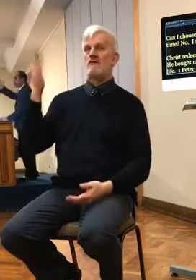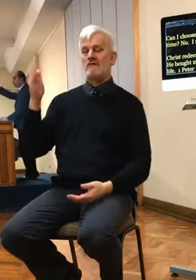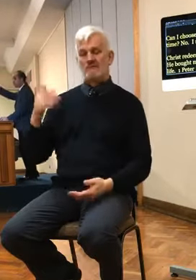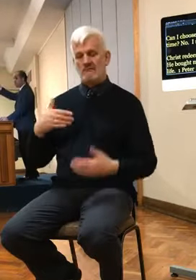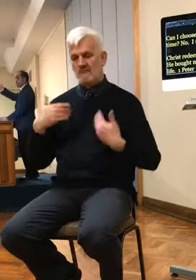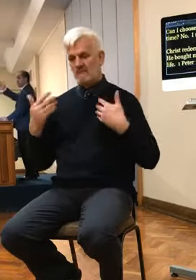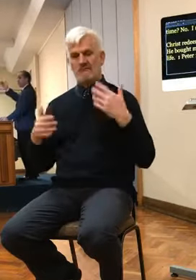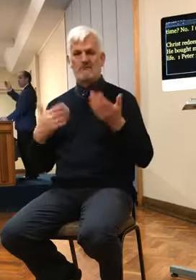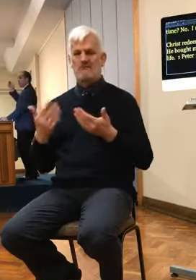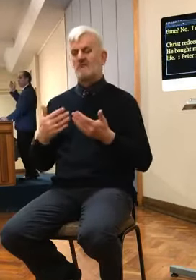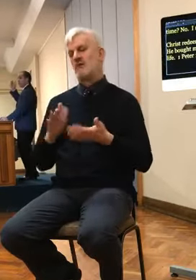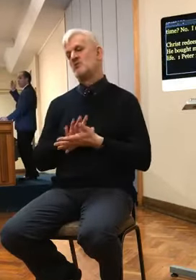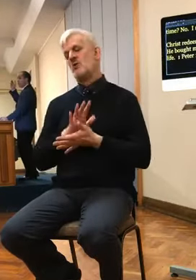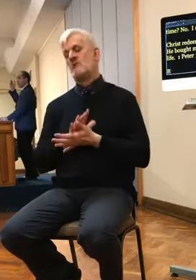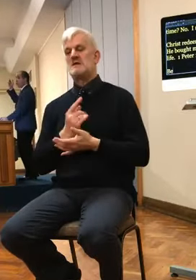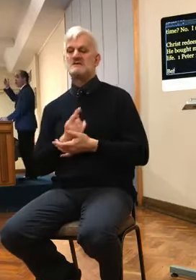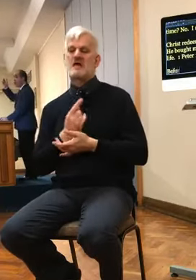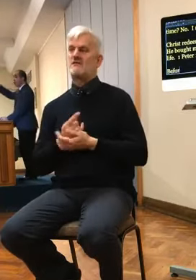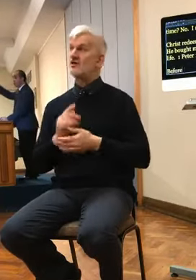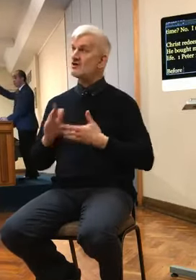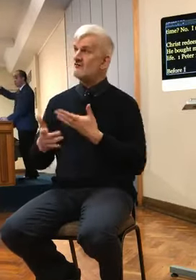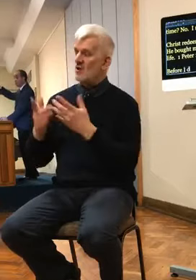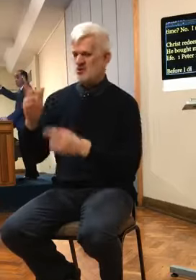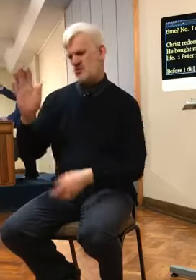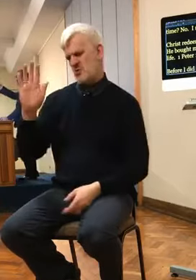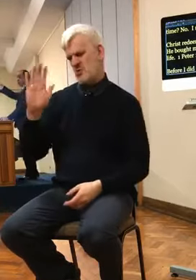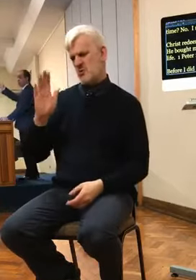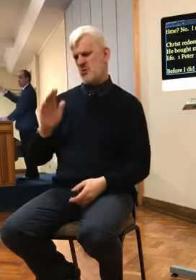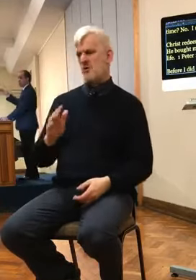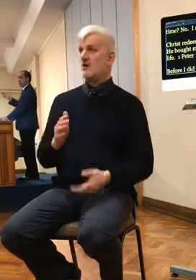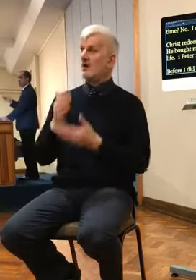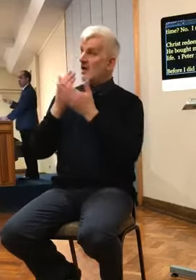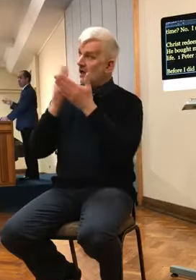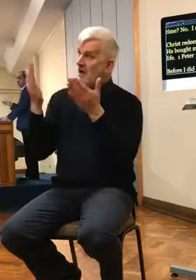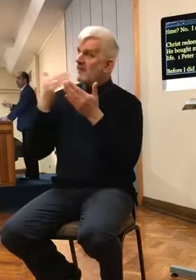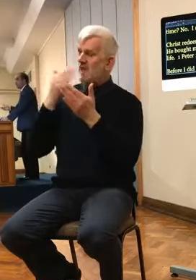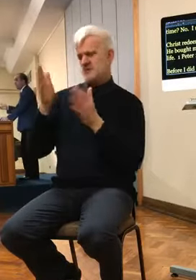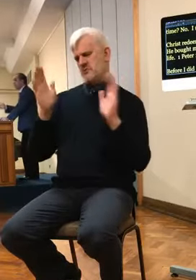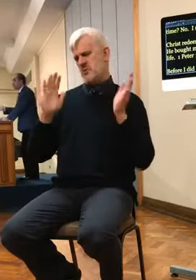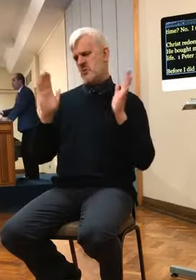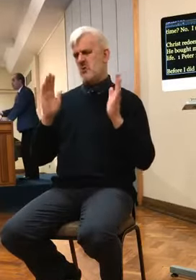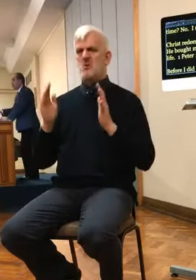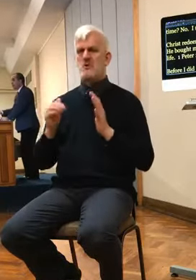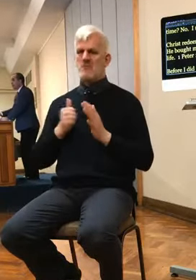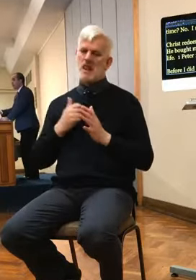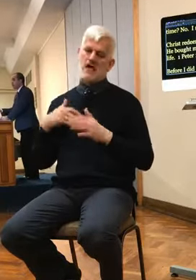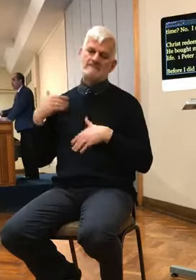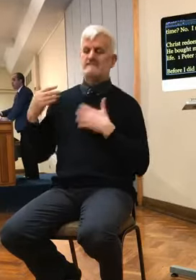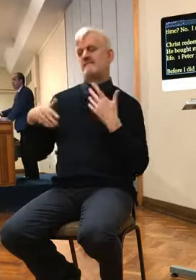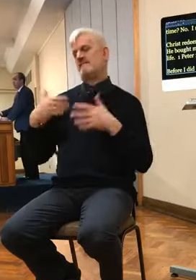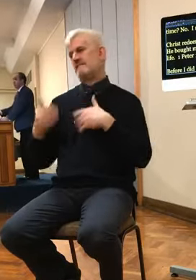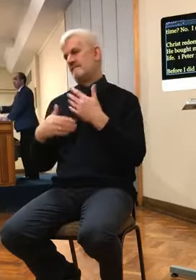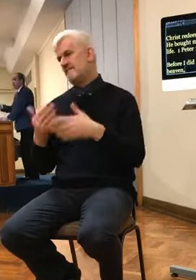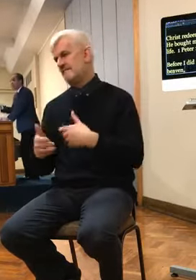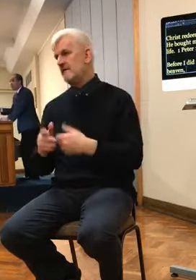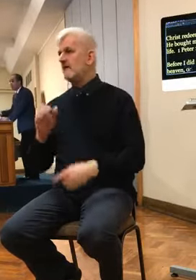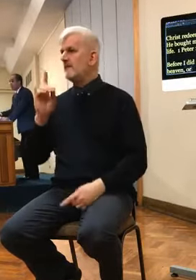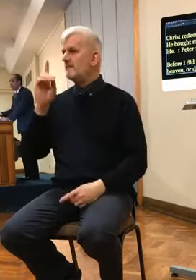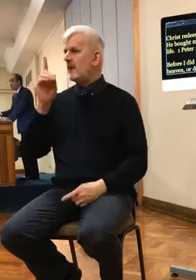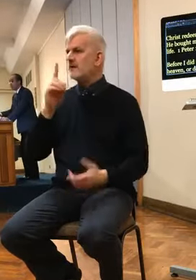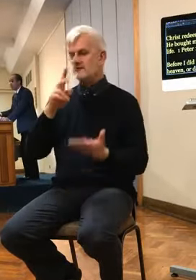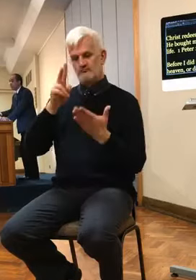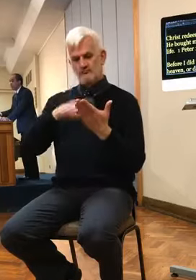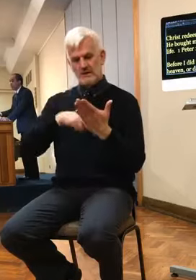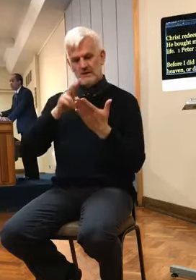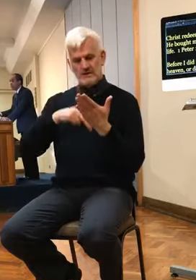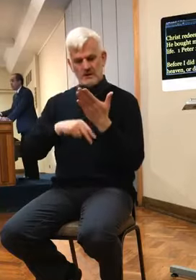about serving the Lord, not giving homage to the one who has saved us. But as we read the word of God now, we have been